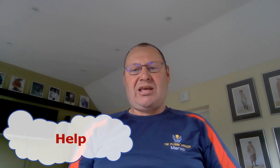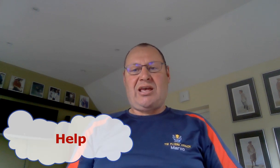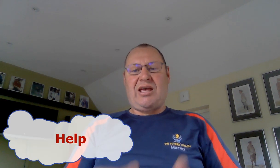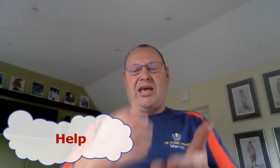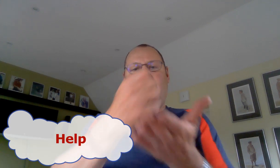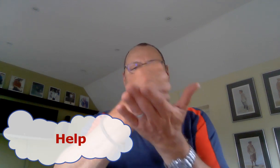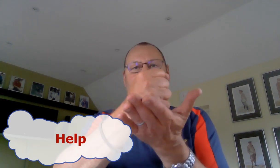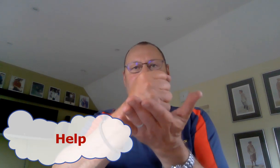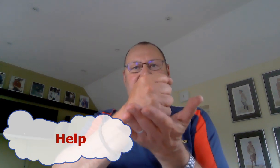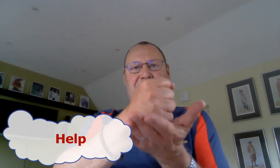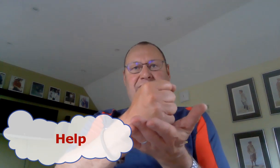Help.